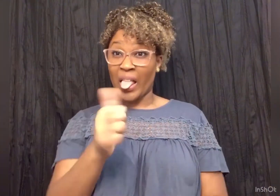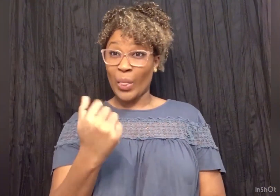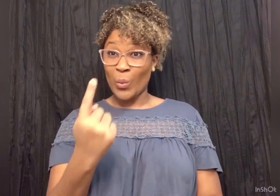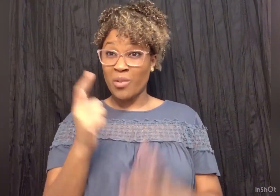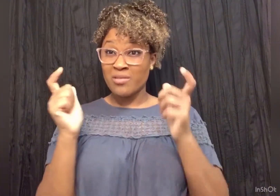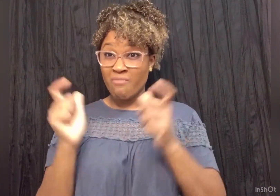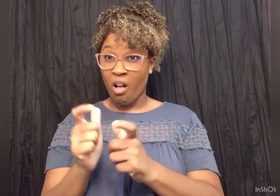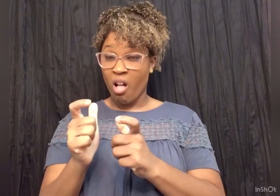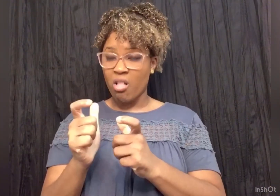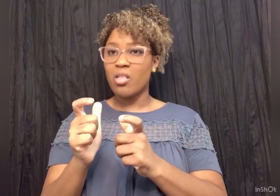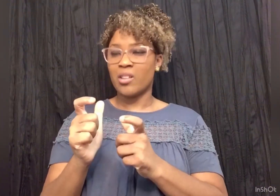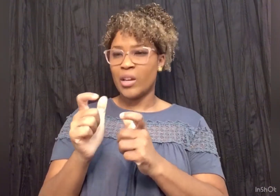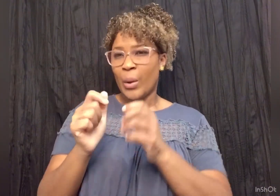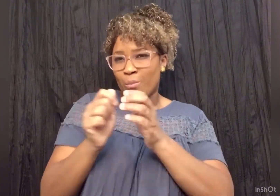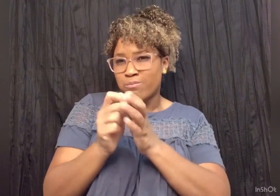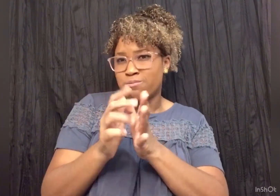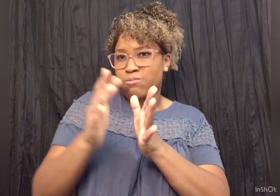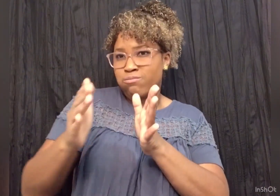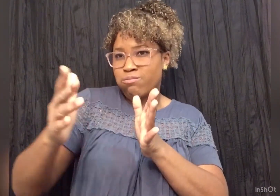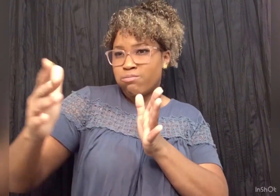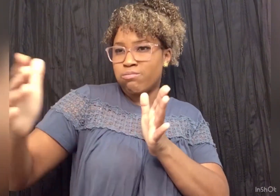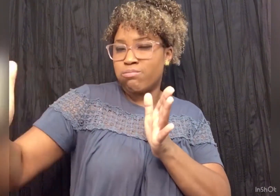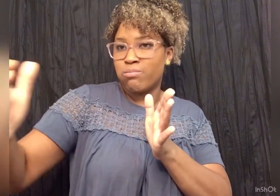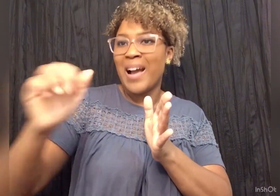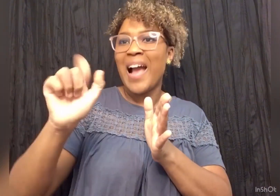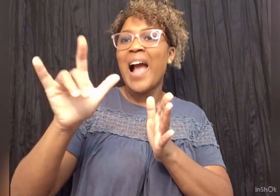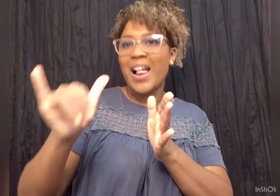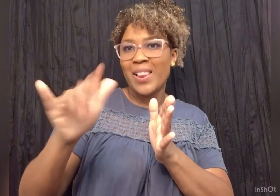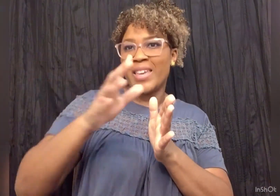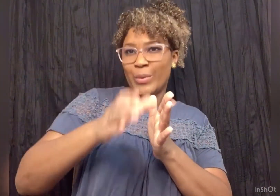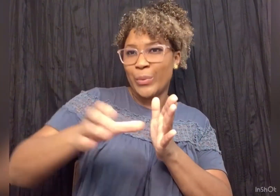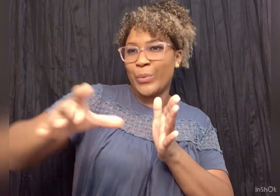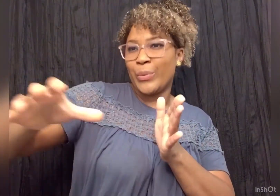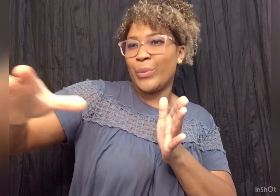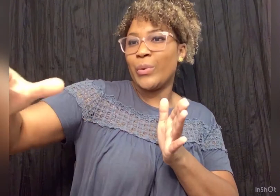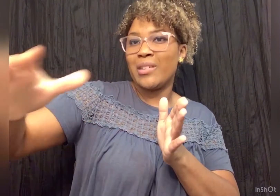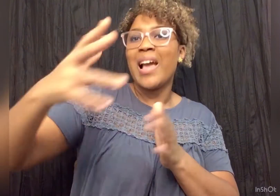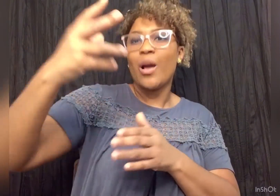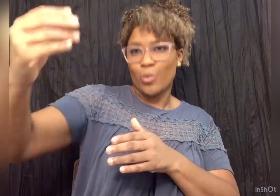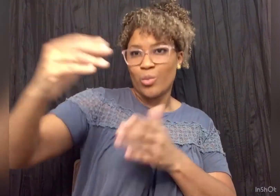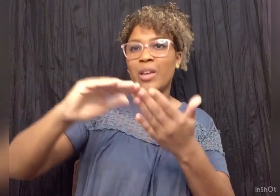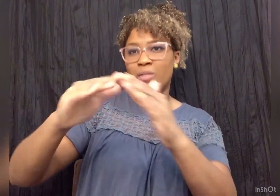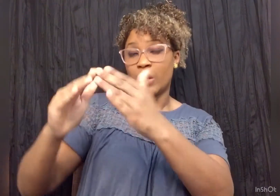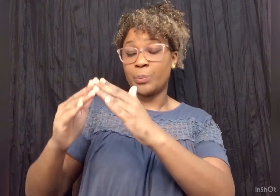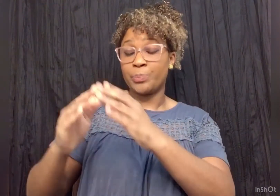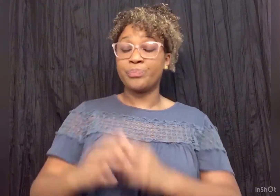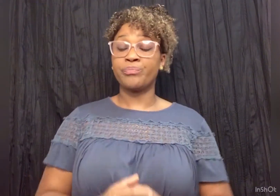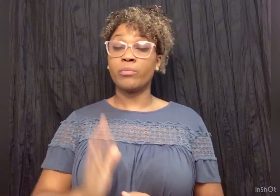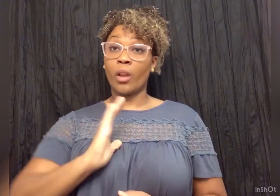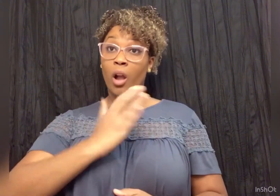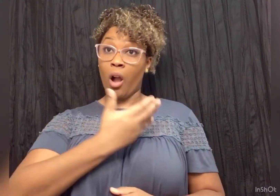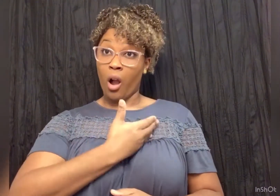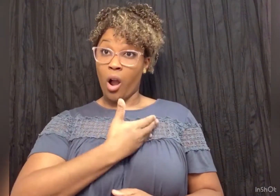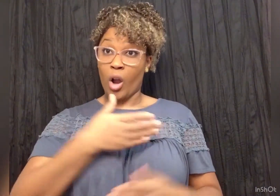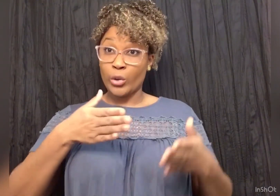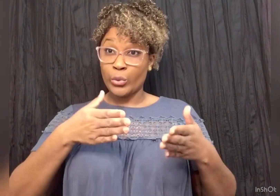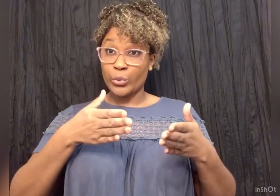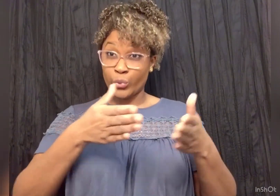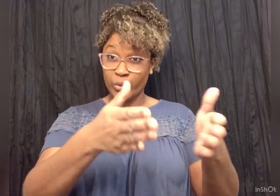several alleyways on the outskirts of town. The street we lived on, Serpent Street, was in the